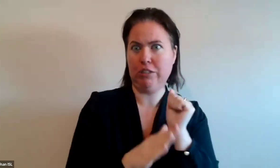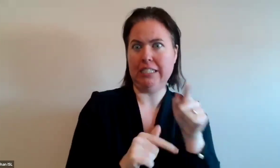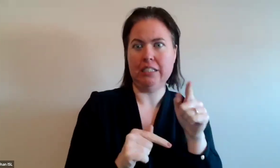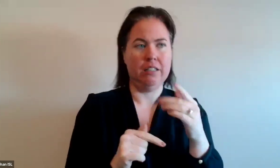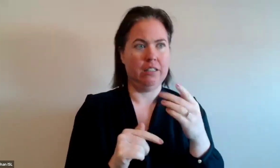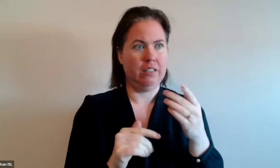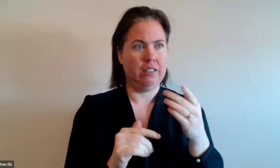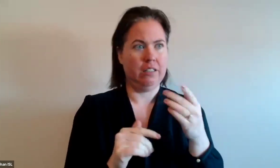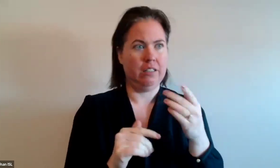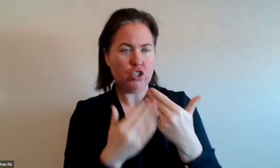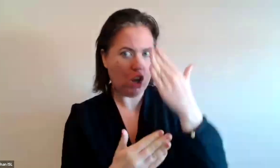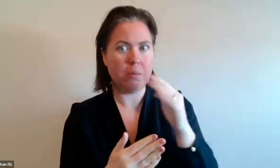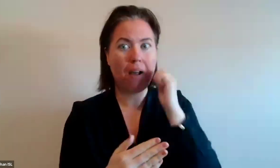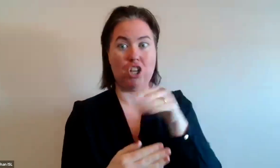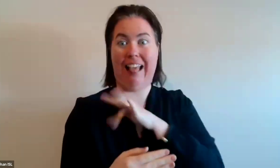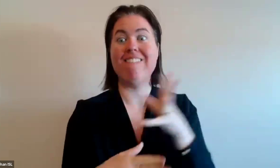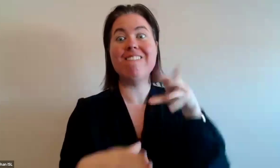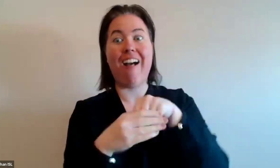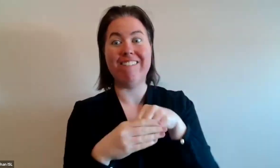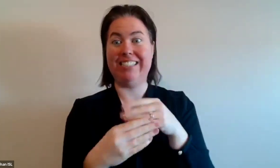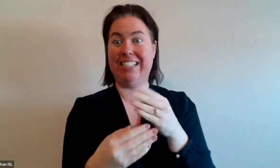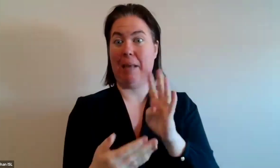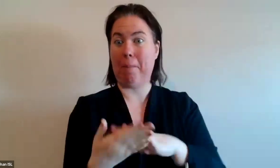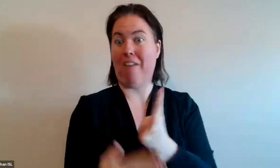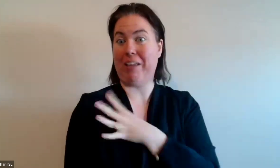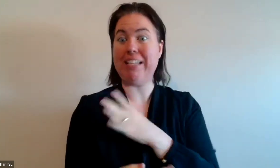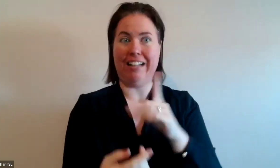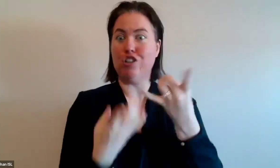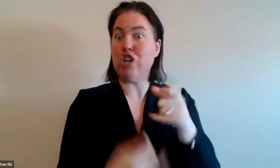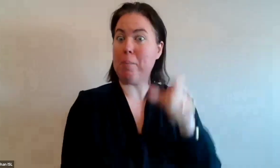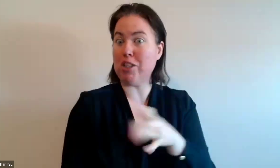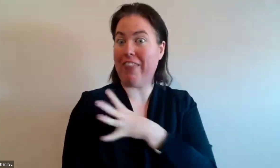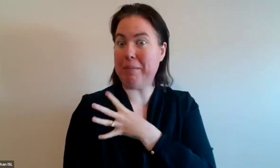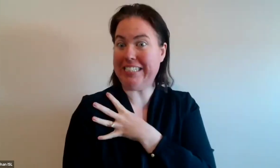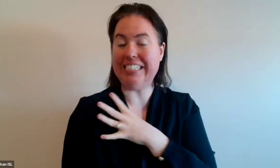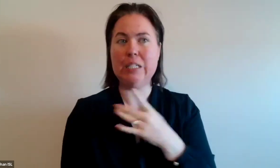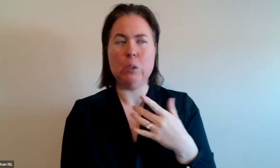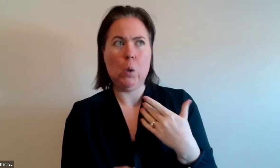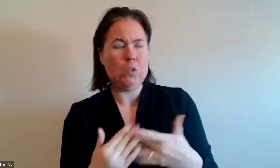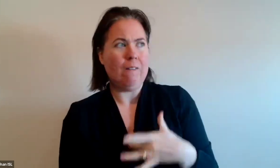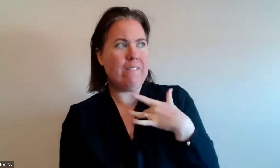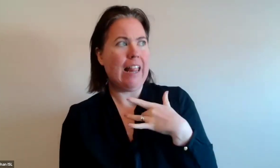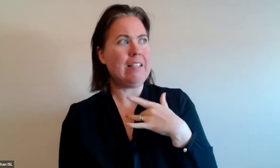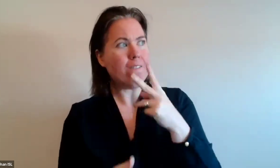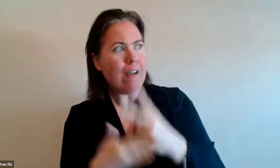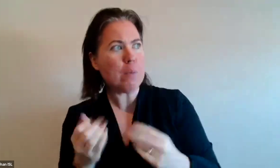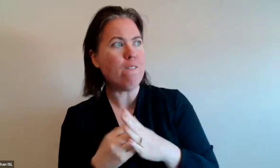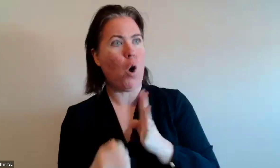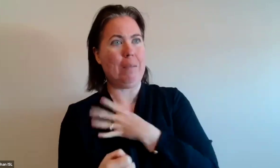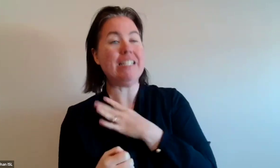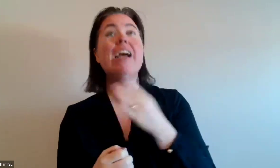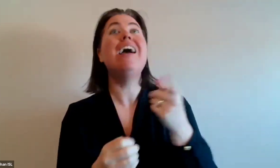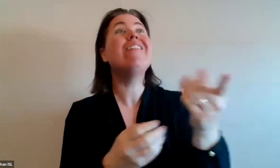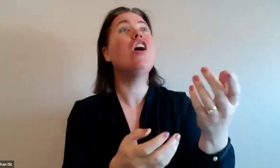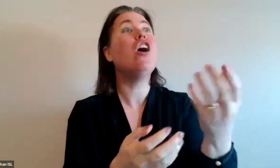from being a member of the committee and being indeed the chairperson of the committee on what is most valuable to committee members in this submission